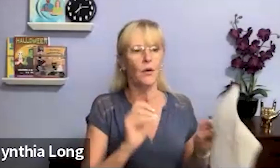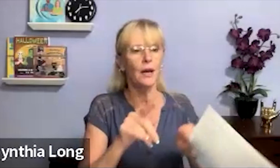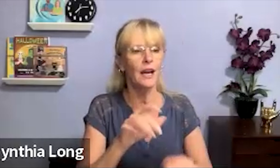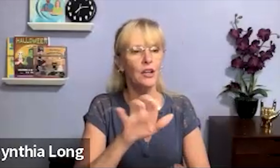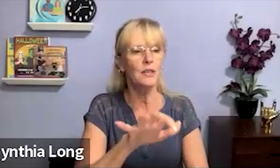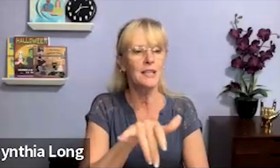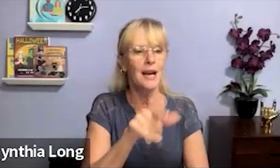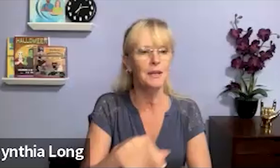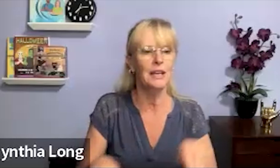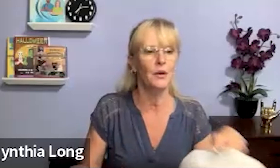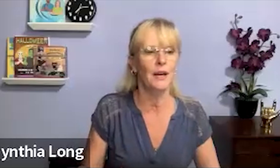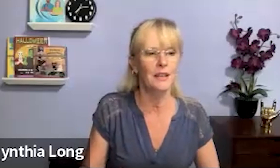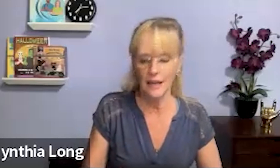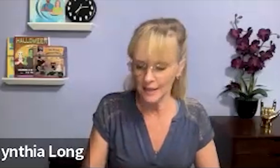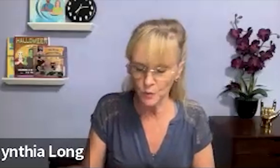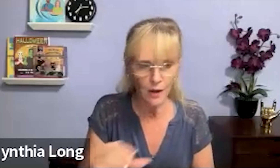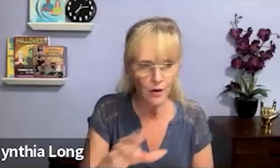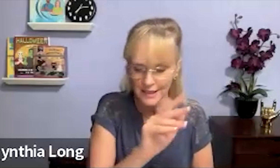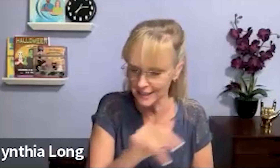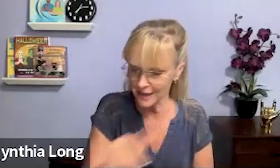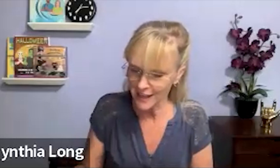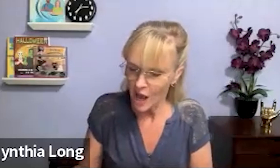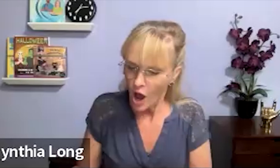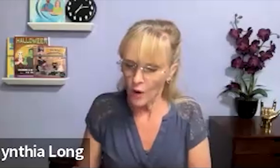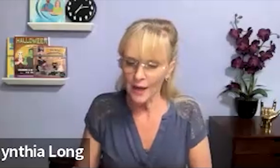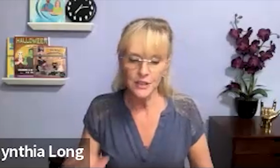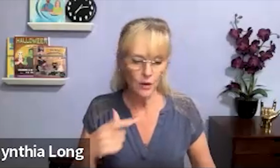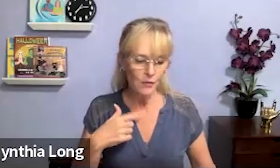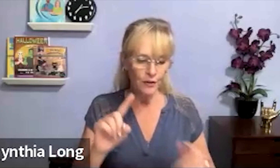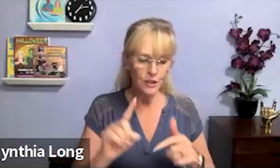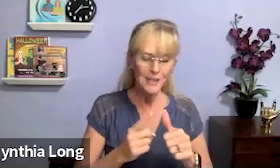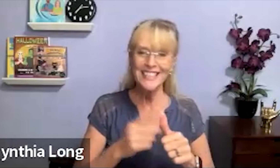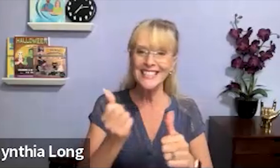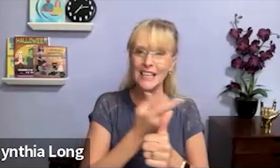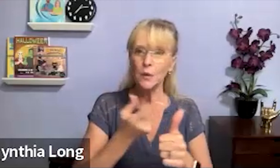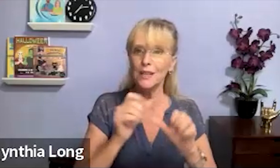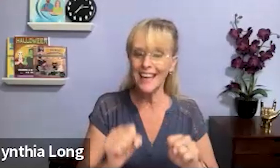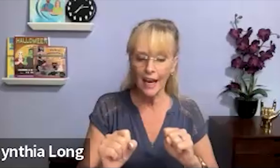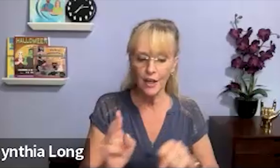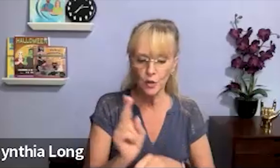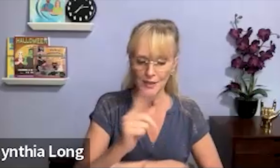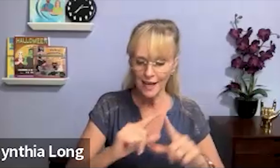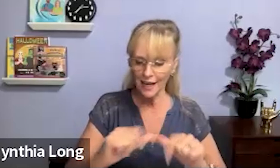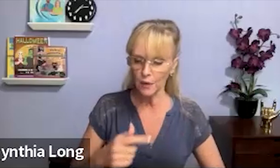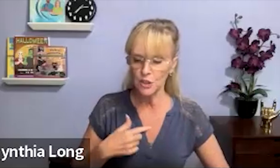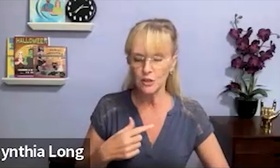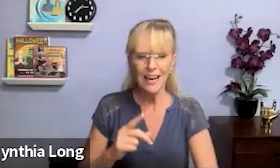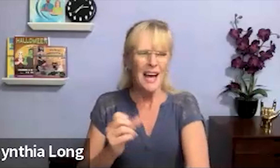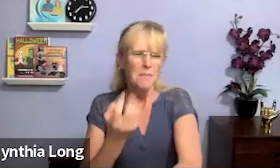know. Okay, and you can type it in here right as well on TikTok. Okay, so first one is anyone can use sign language. So